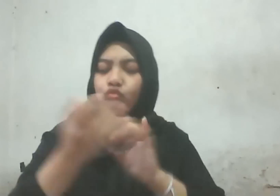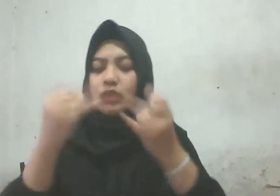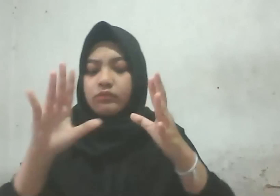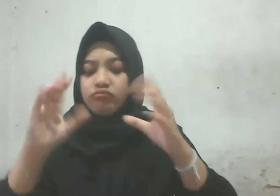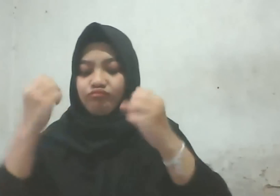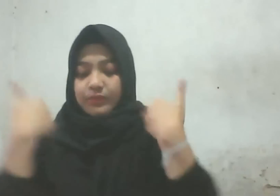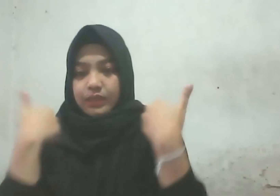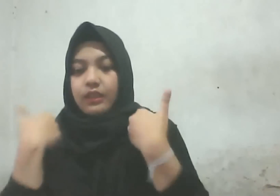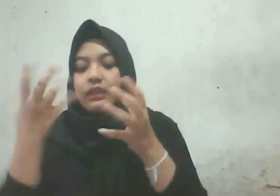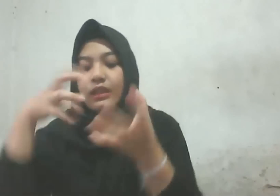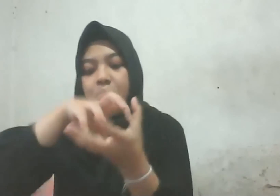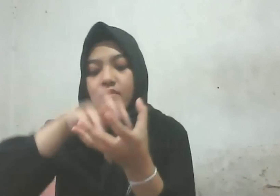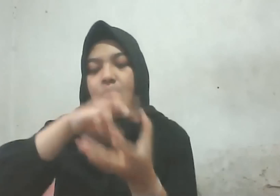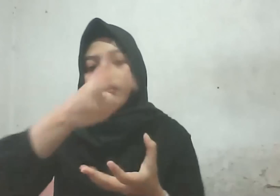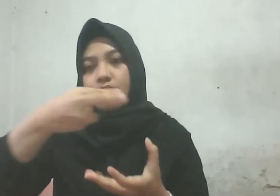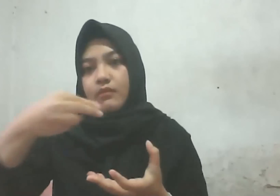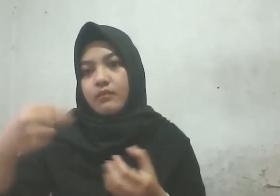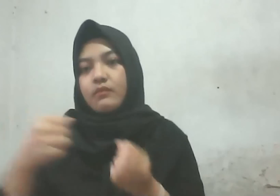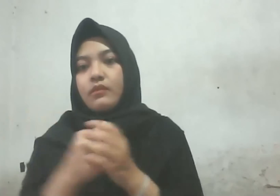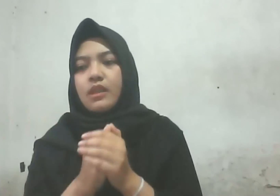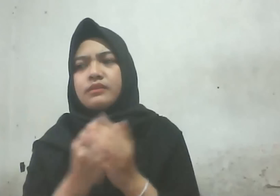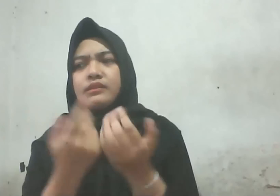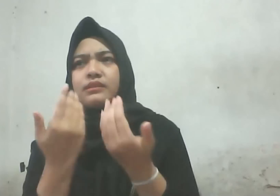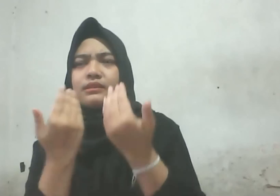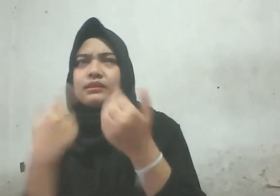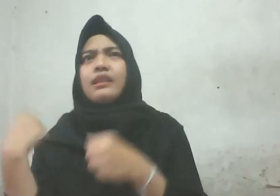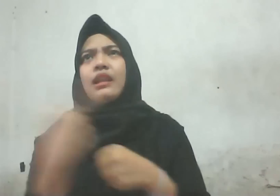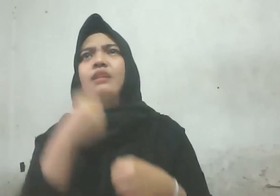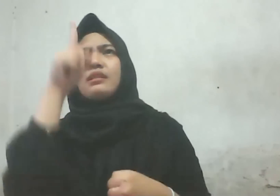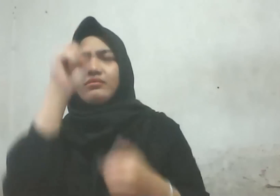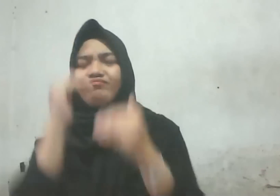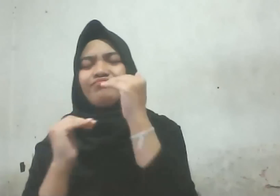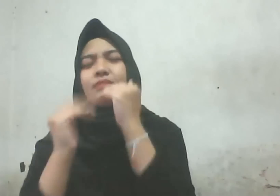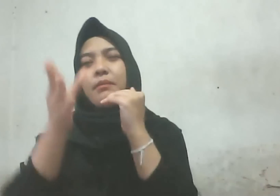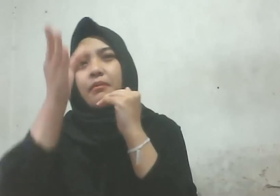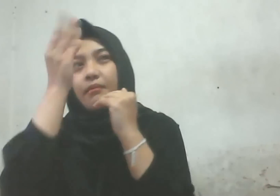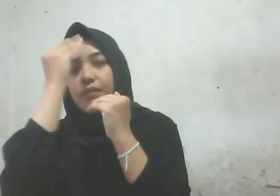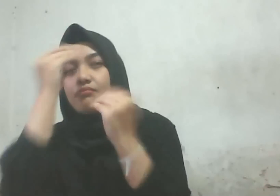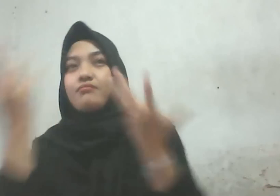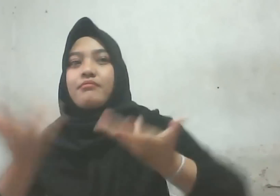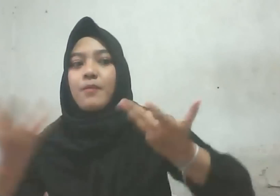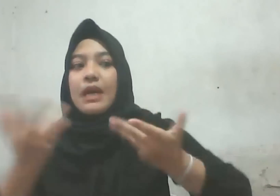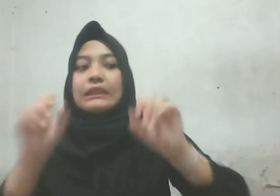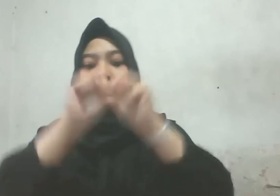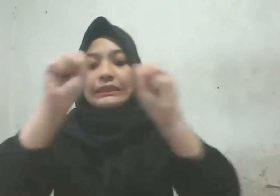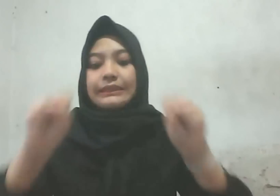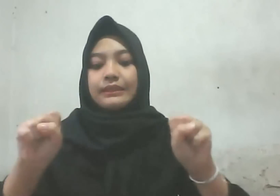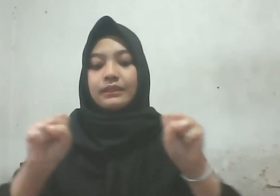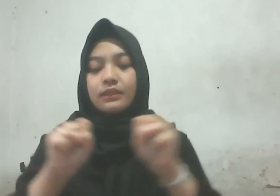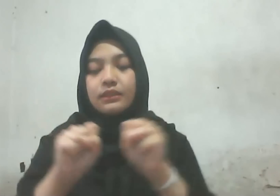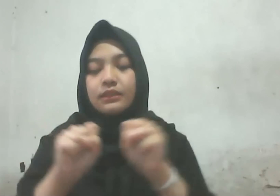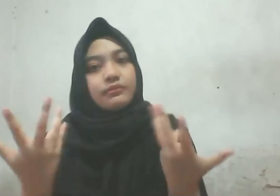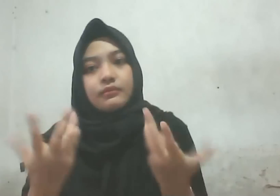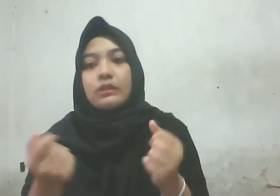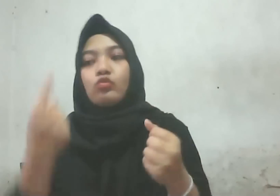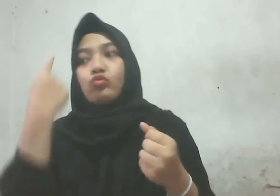we need to be mindful of understanding how those kind of knowledge systems and ways of being